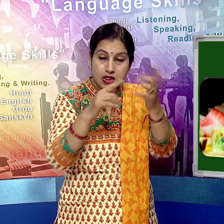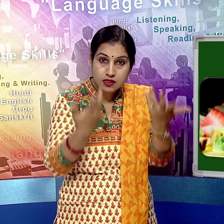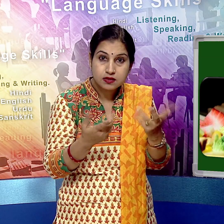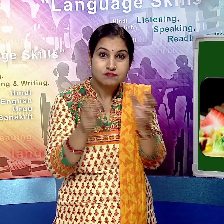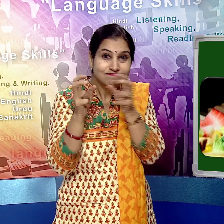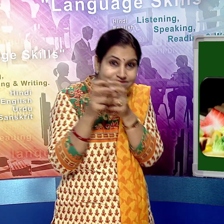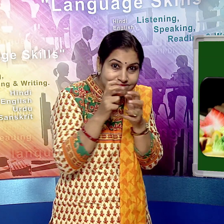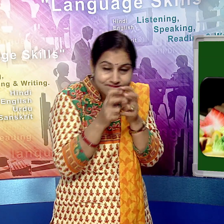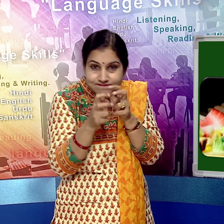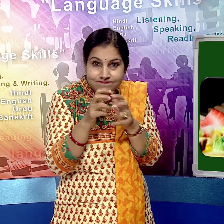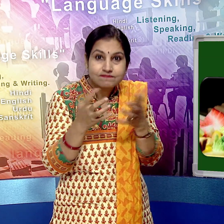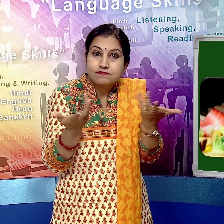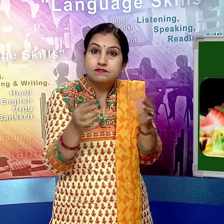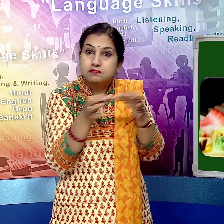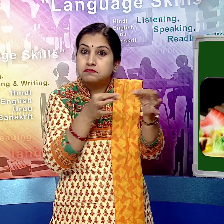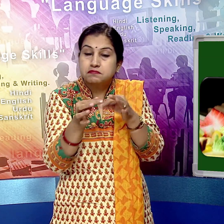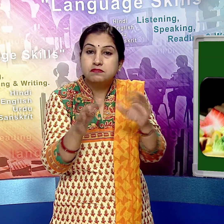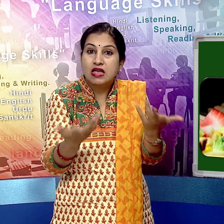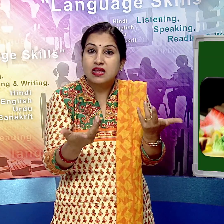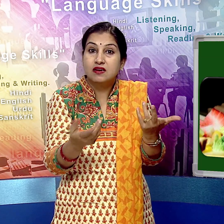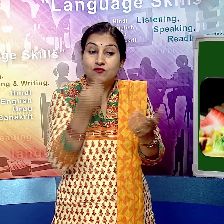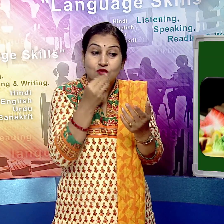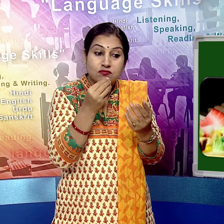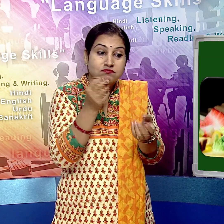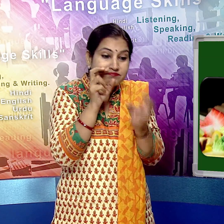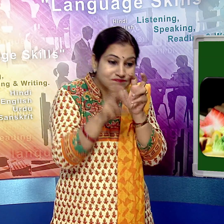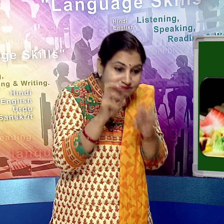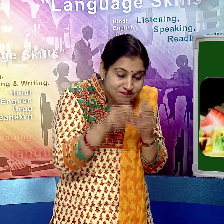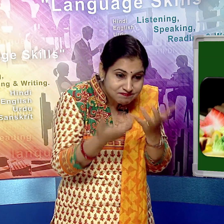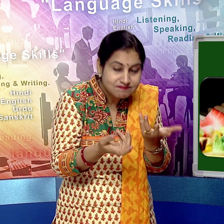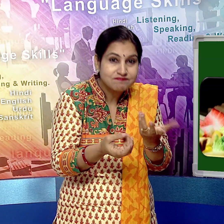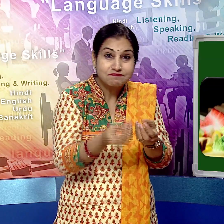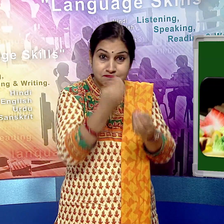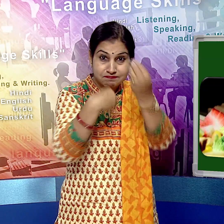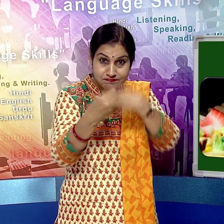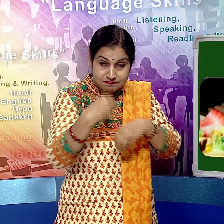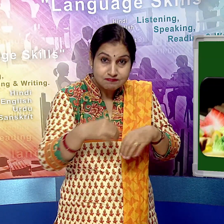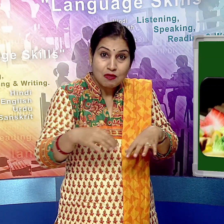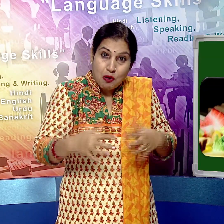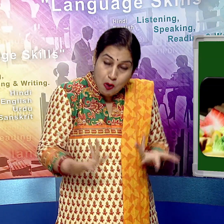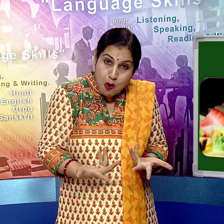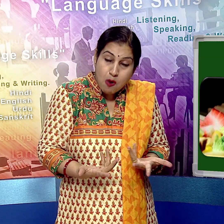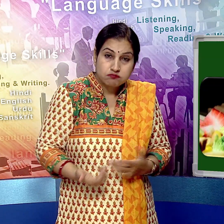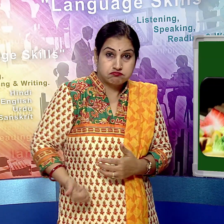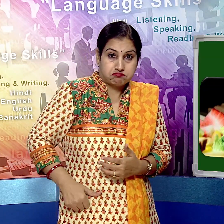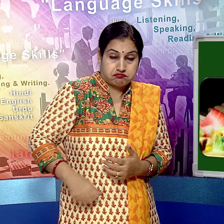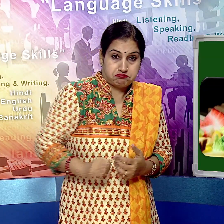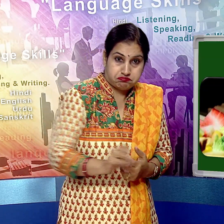squirrel, etc. spoil the food by eating as well as by their excreta.